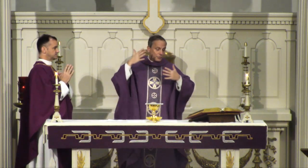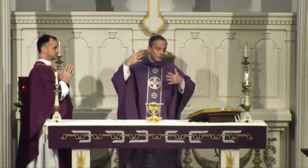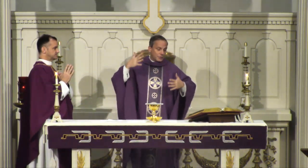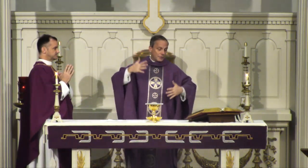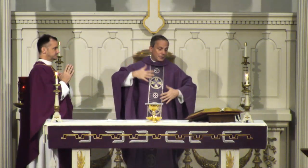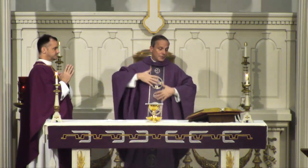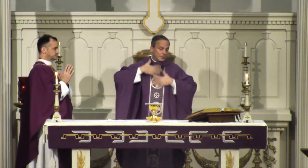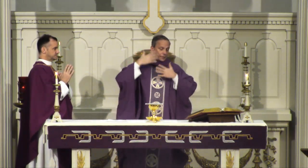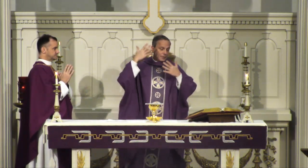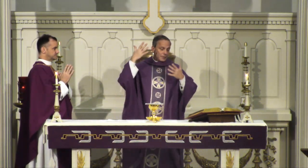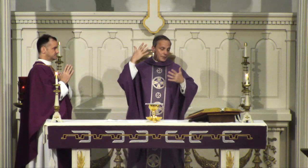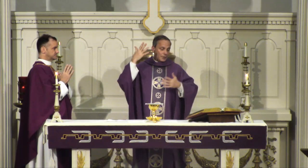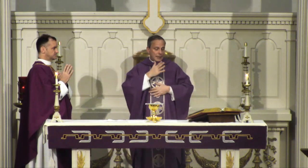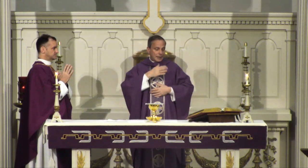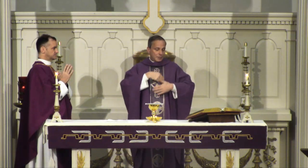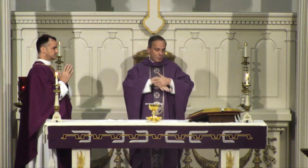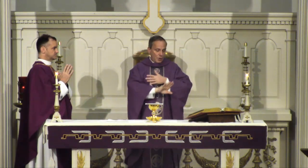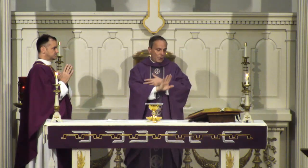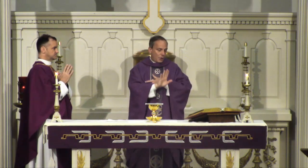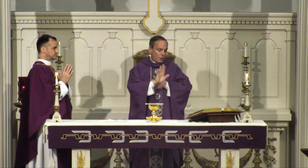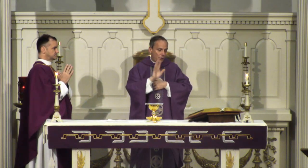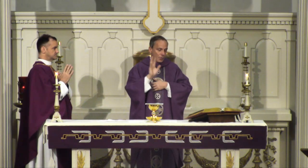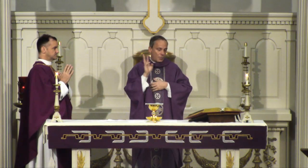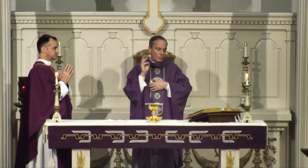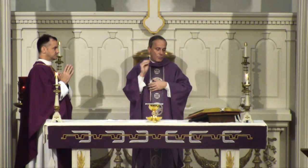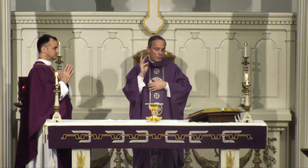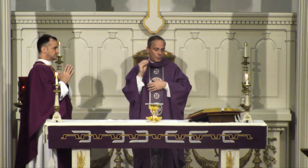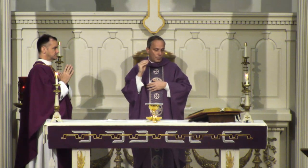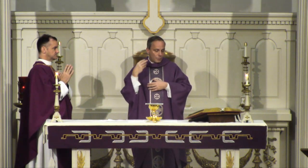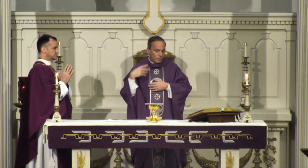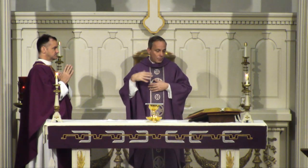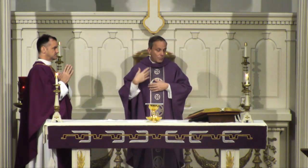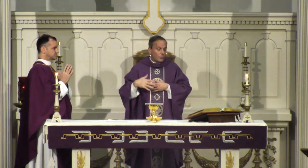at the mystery of his nativity,